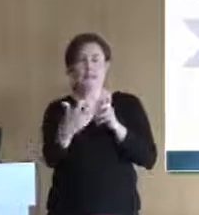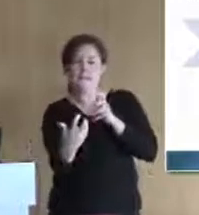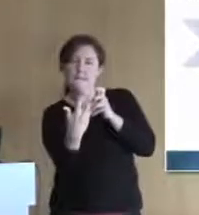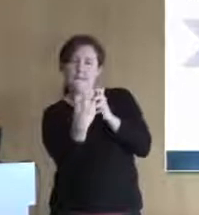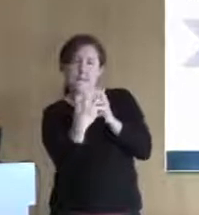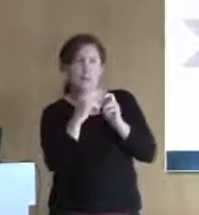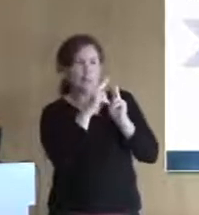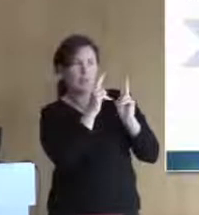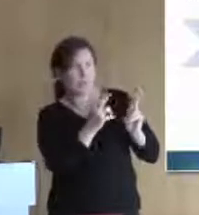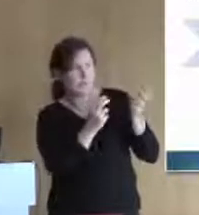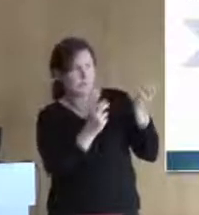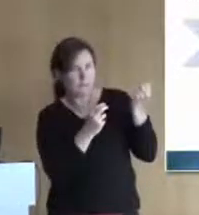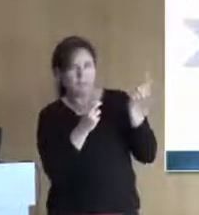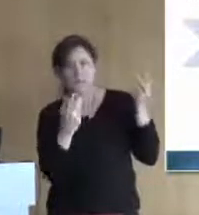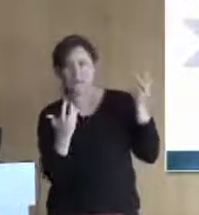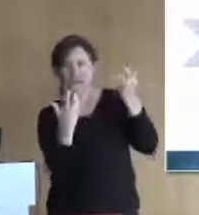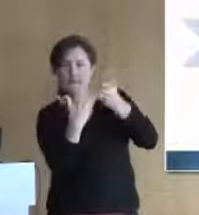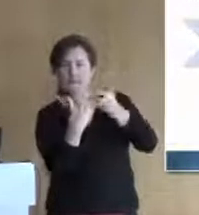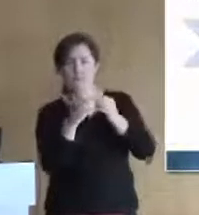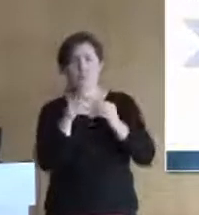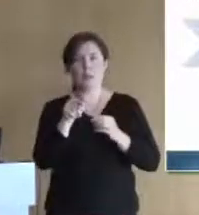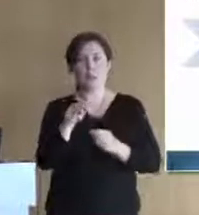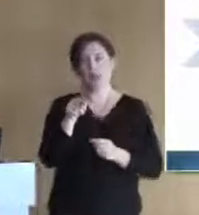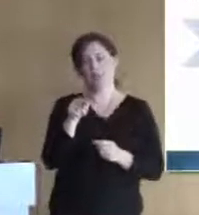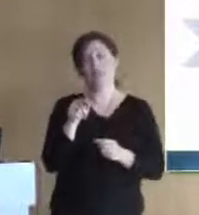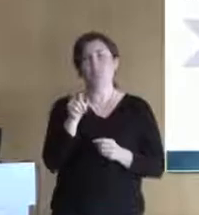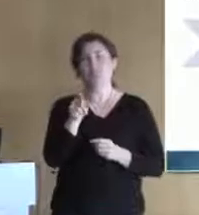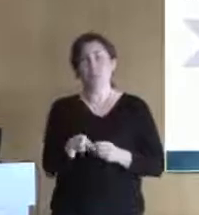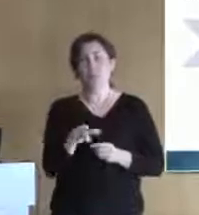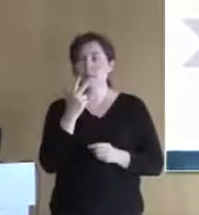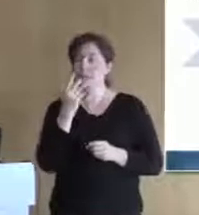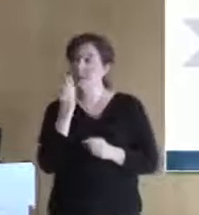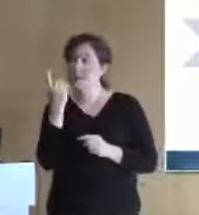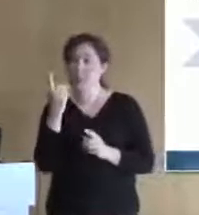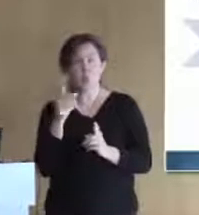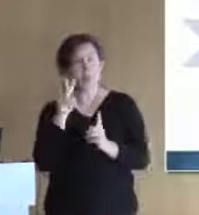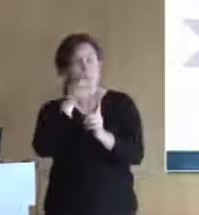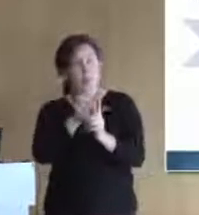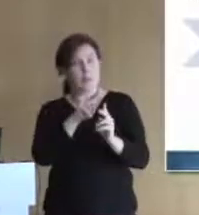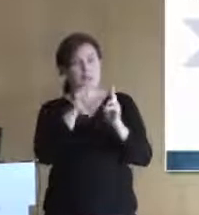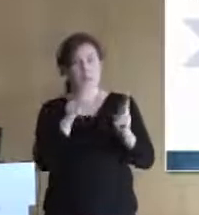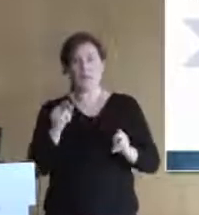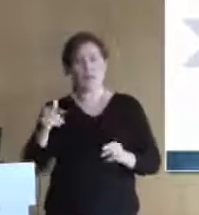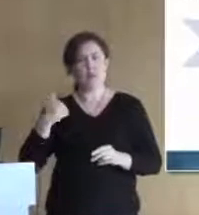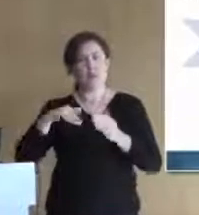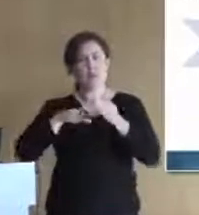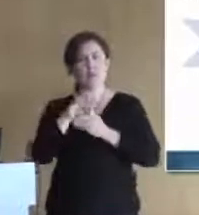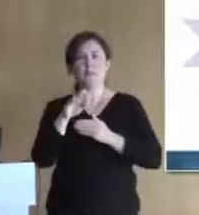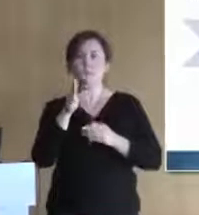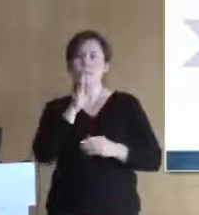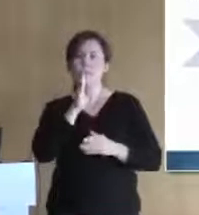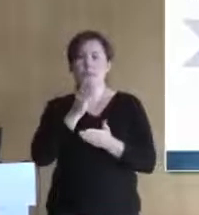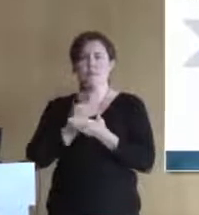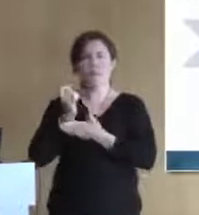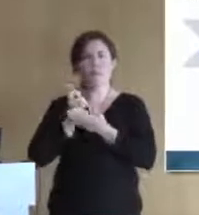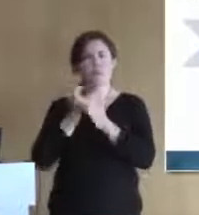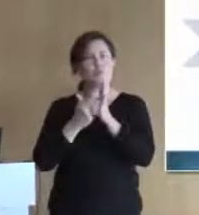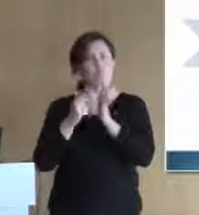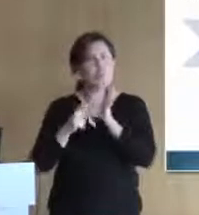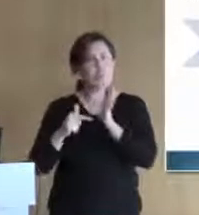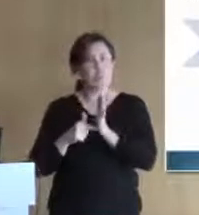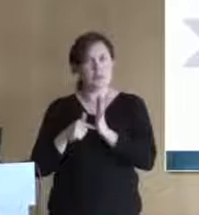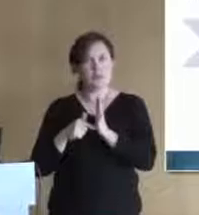applications in the past and you've lodged them with three different organisations, we will bring them together into one application and it'll be